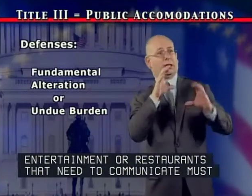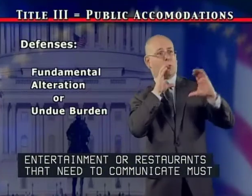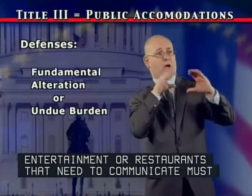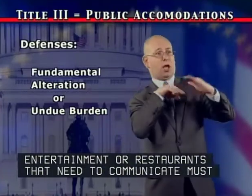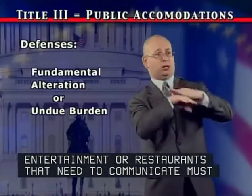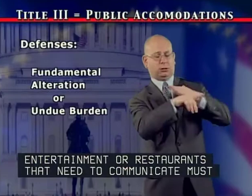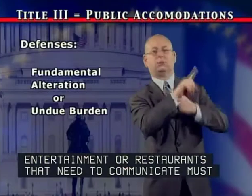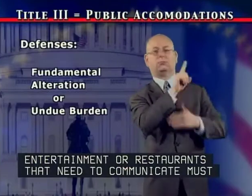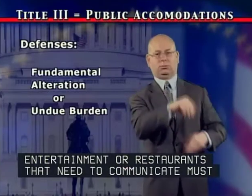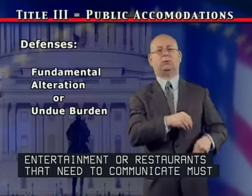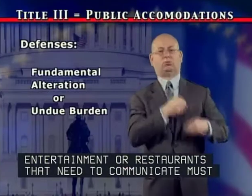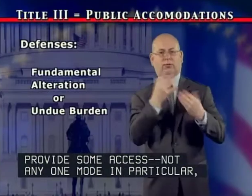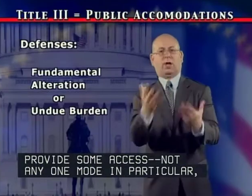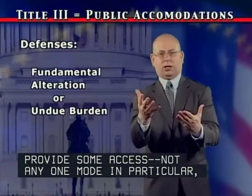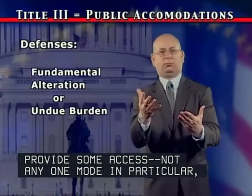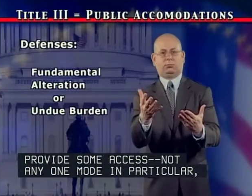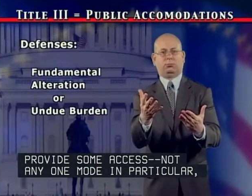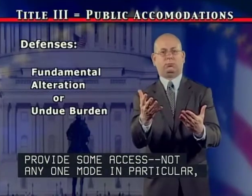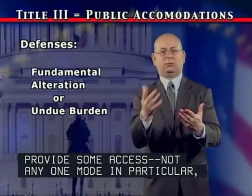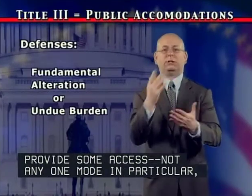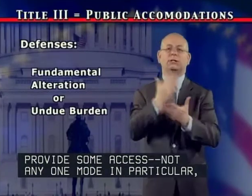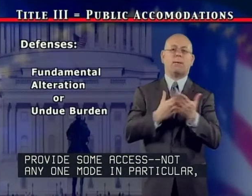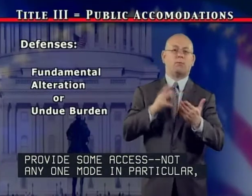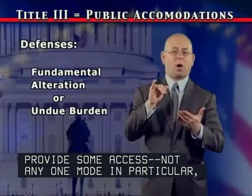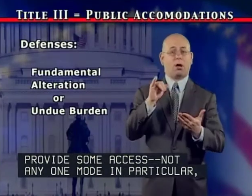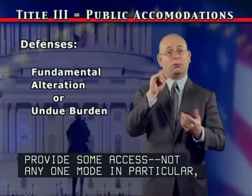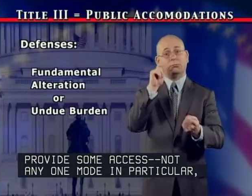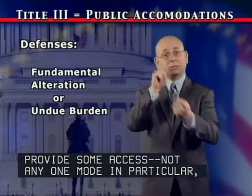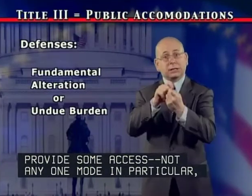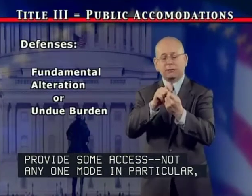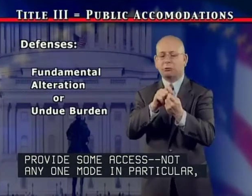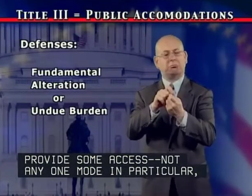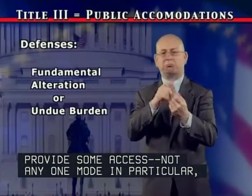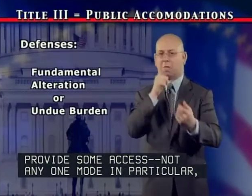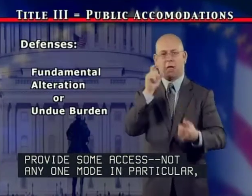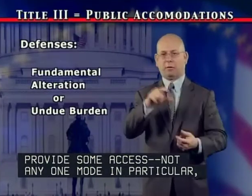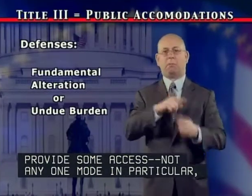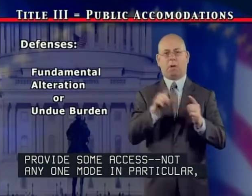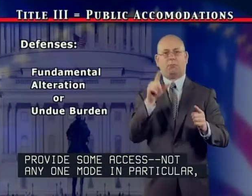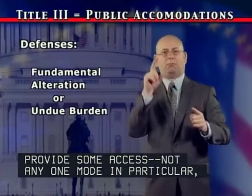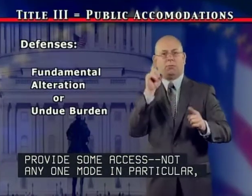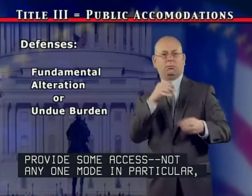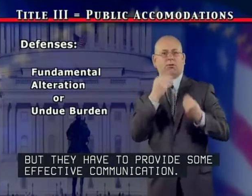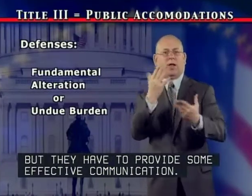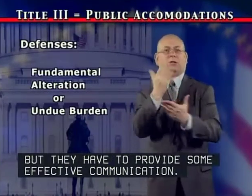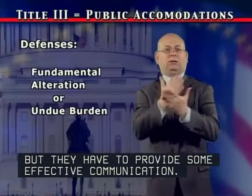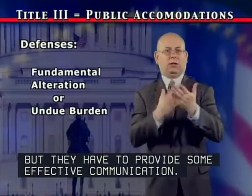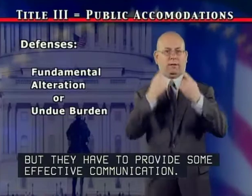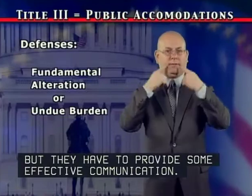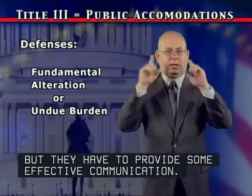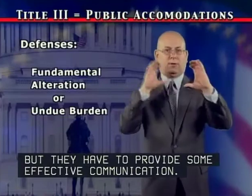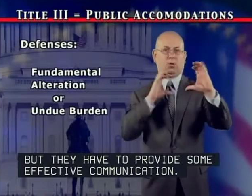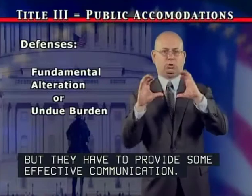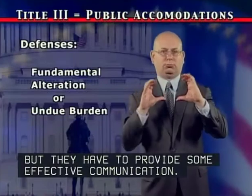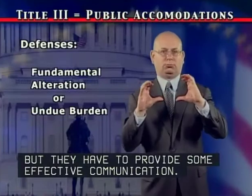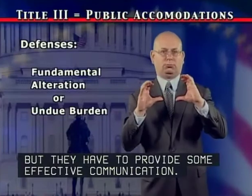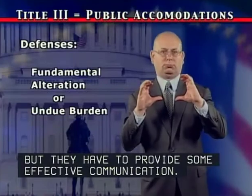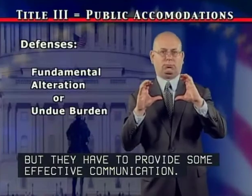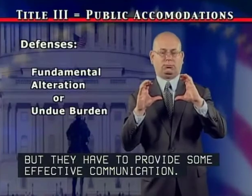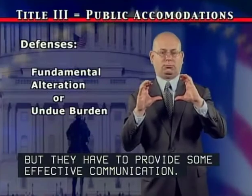need to communicate must provide some access. Not any one mode in particular, but they have to provide some effective